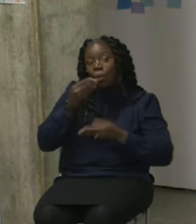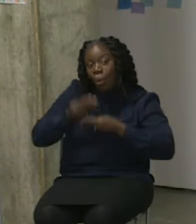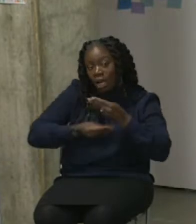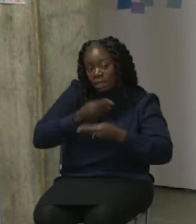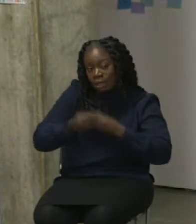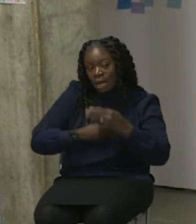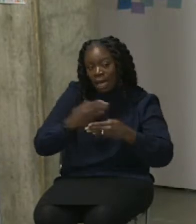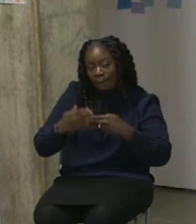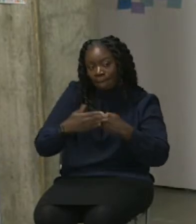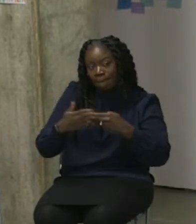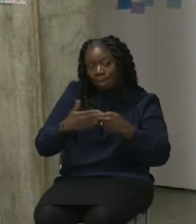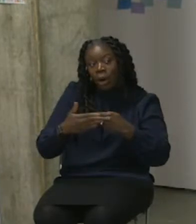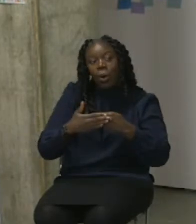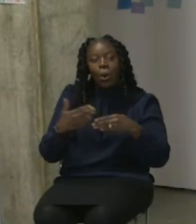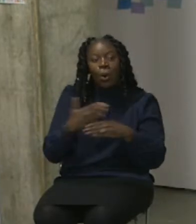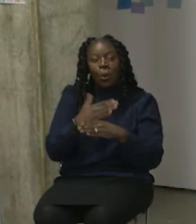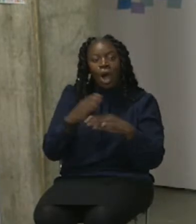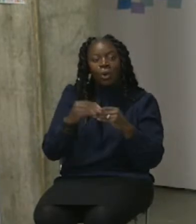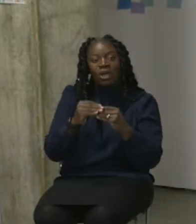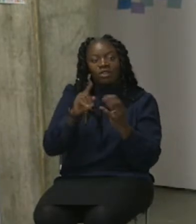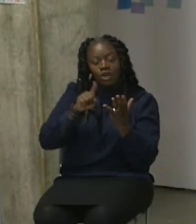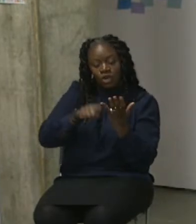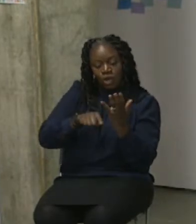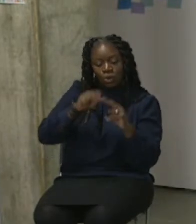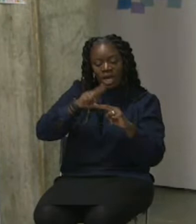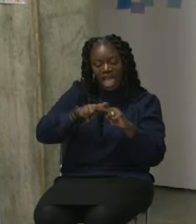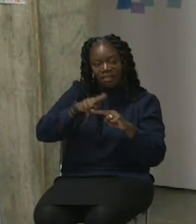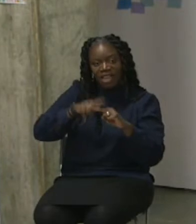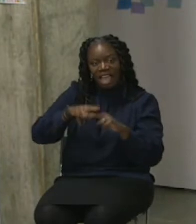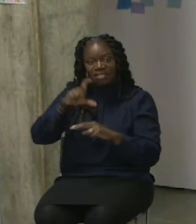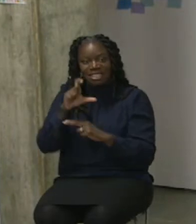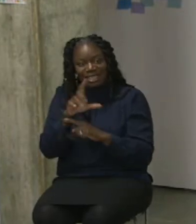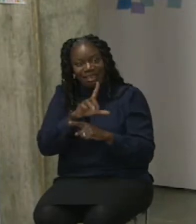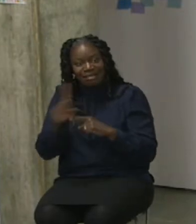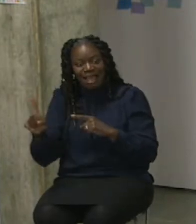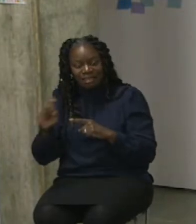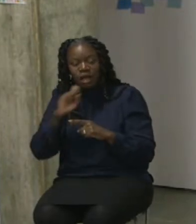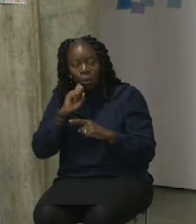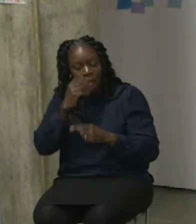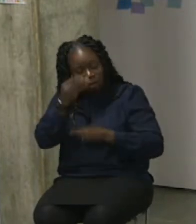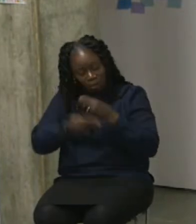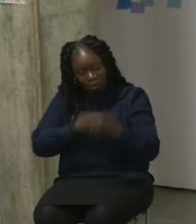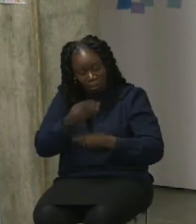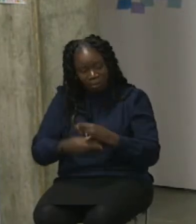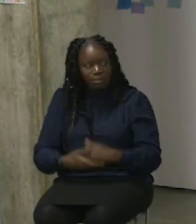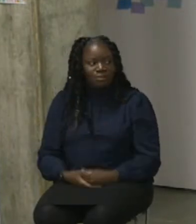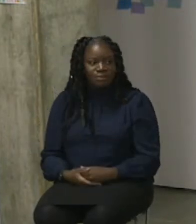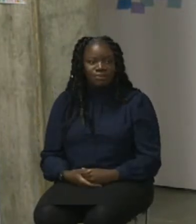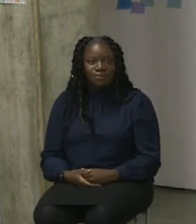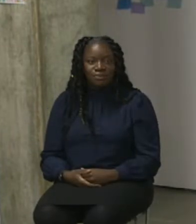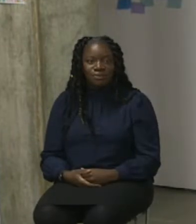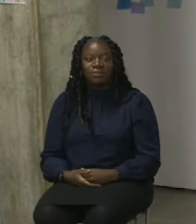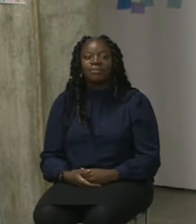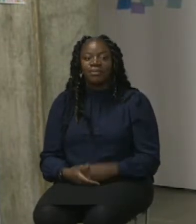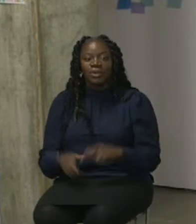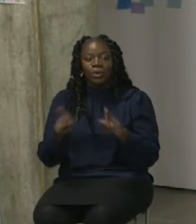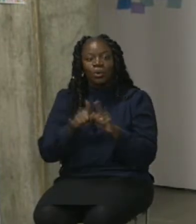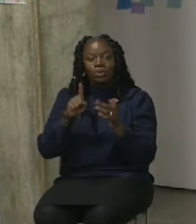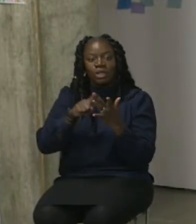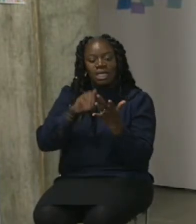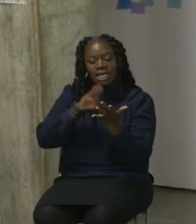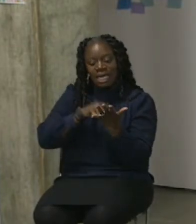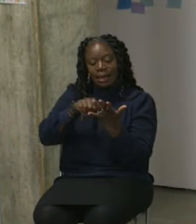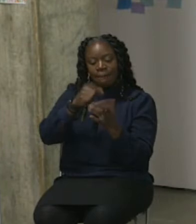us about your work with UFFC and Inquest, and does some wonderful work. And then Imogen